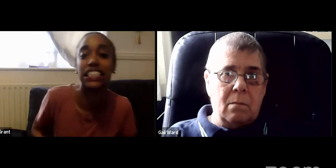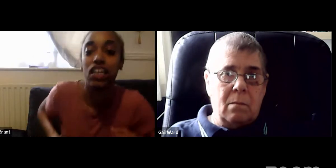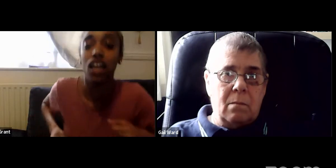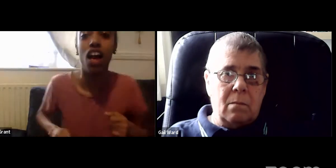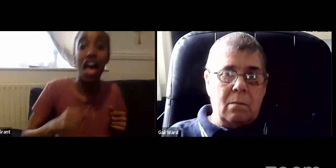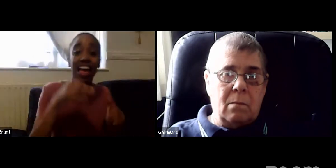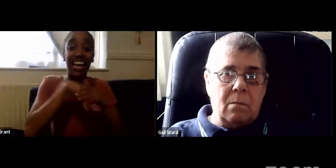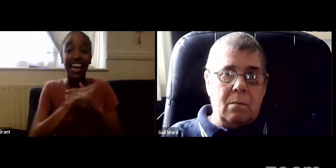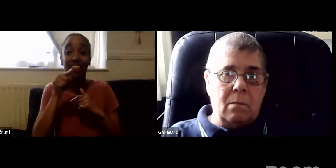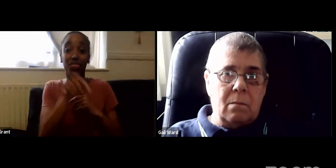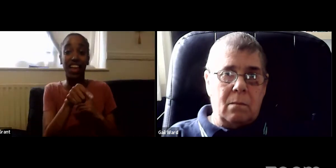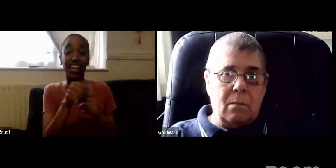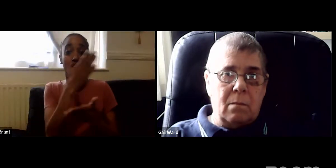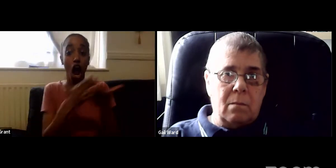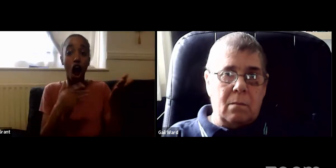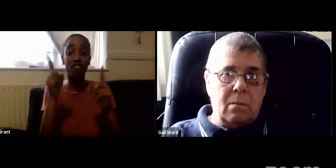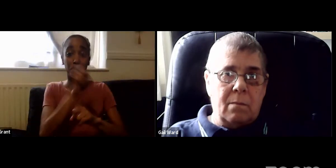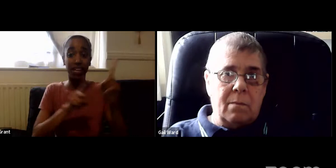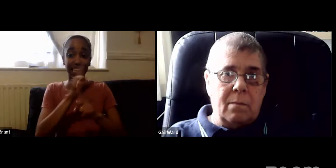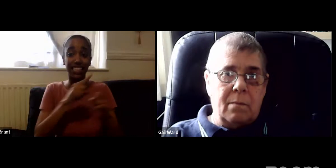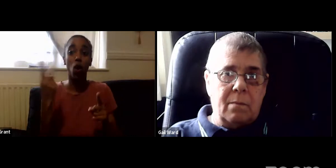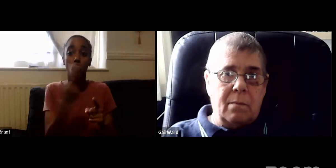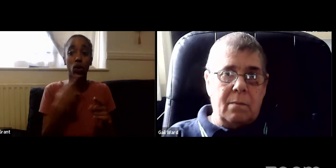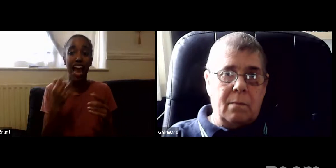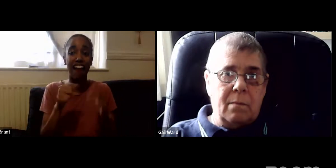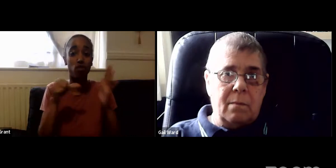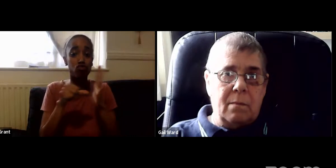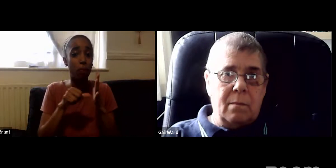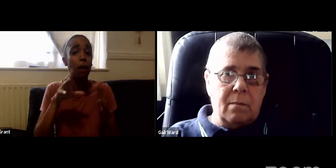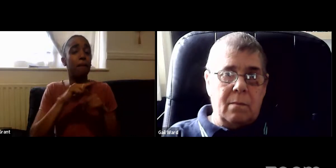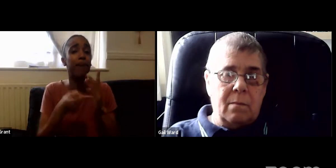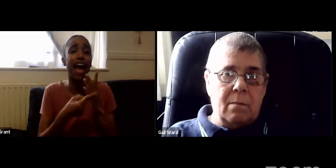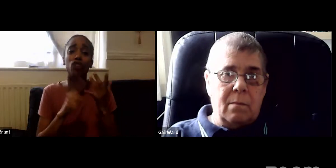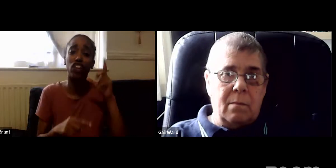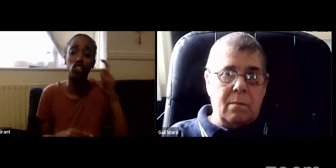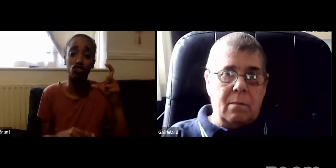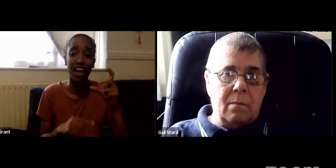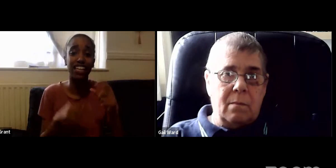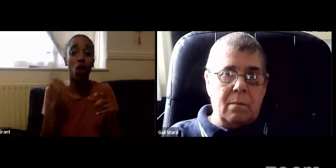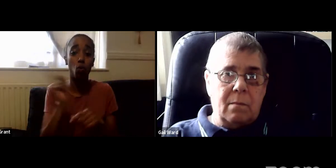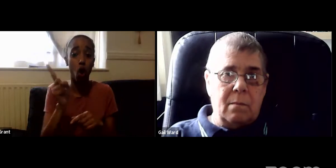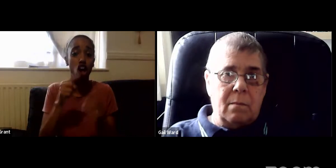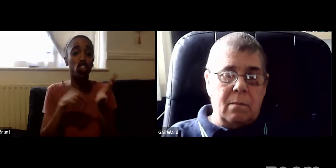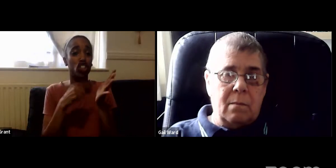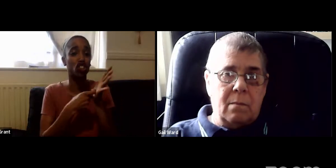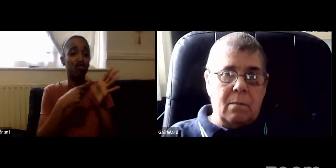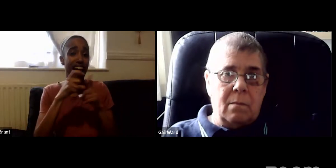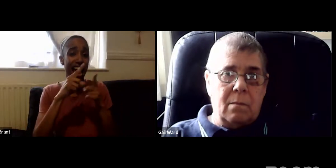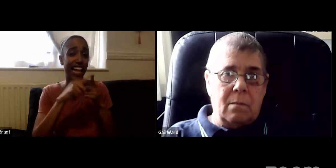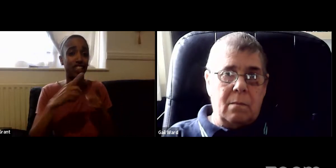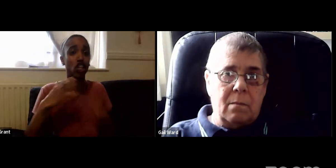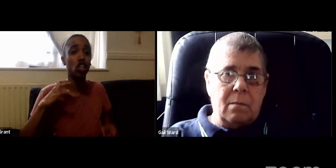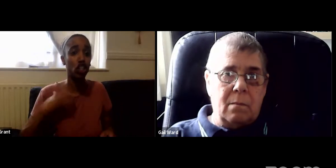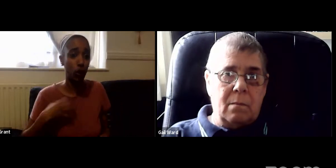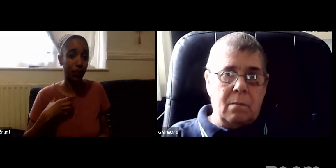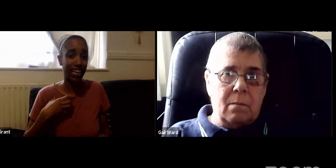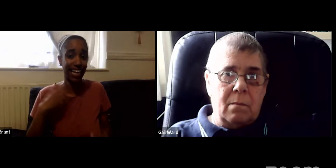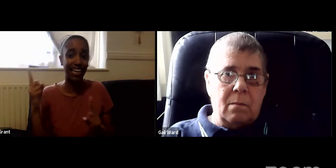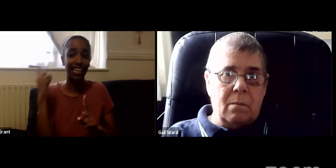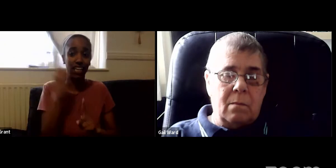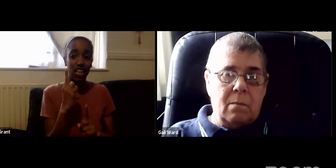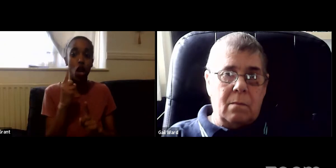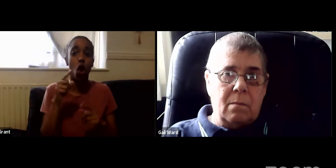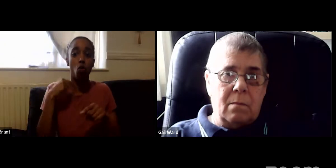really hope you enjoy what we're going to talk about. So this half of the meeting, we're going to talk about the problems with universal